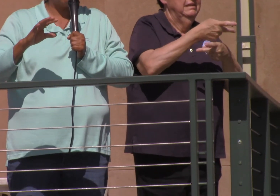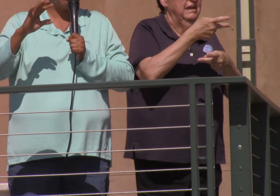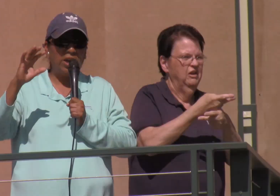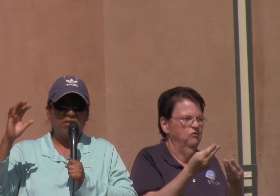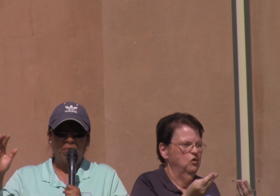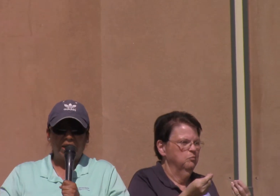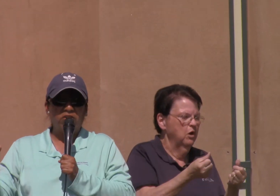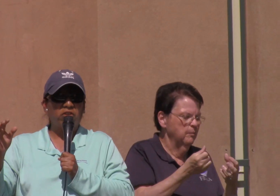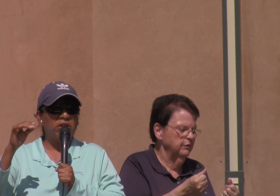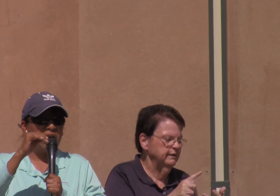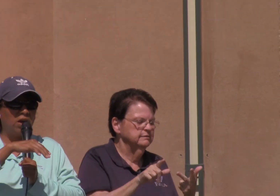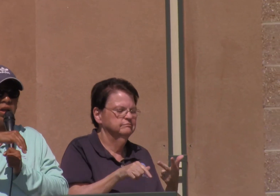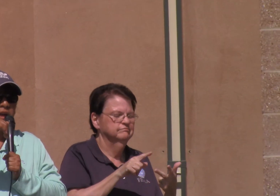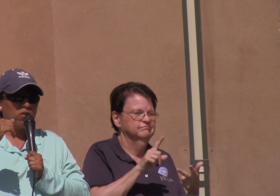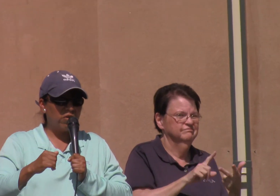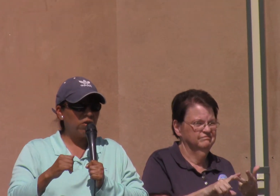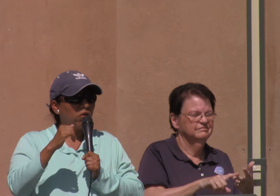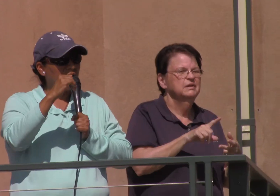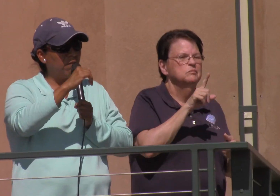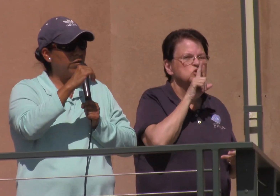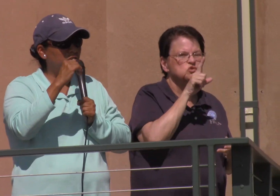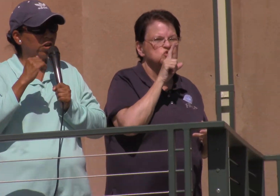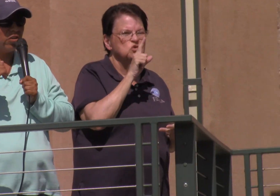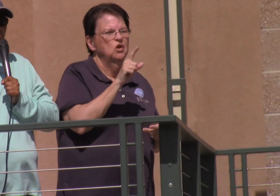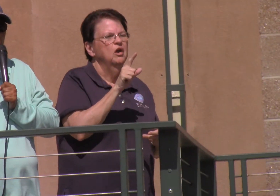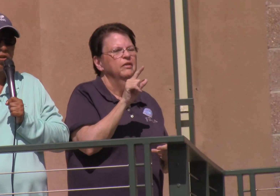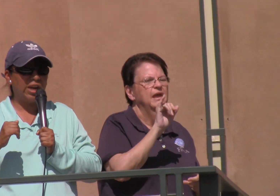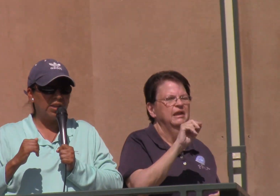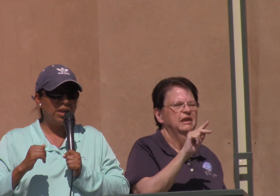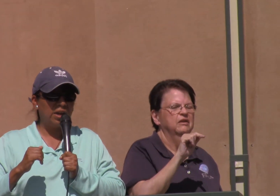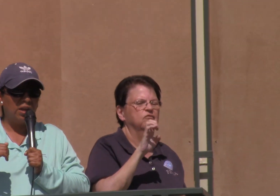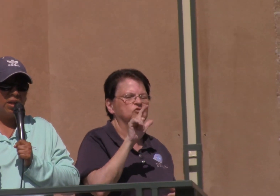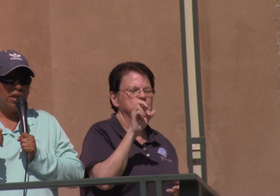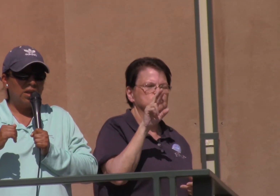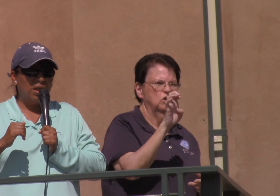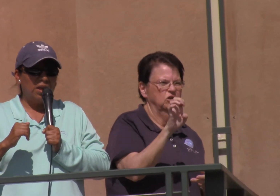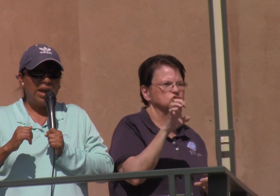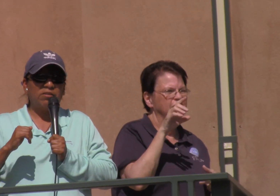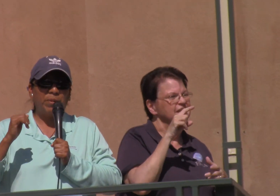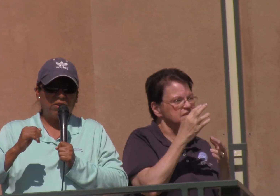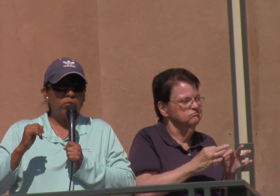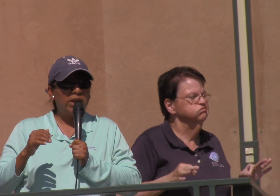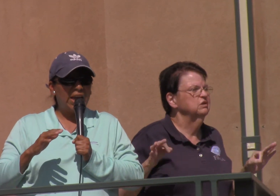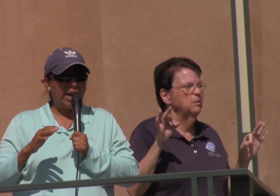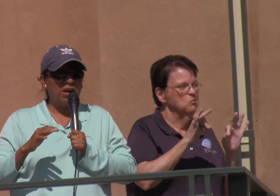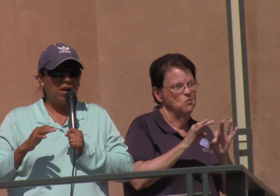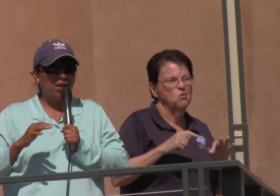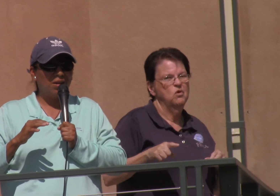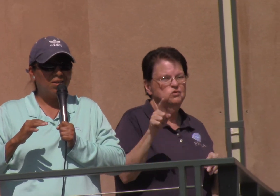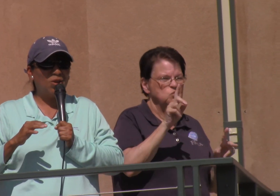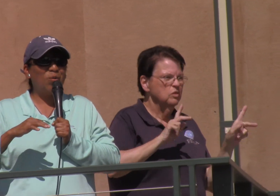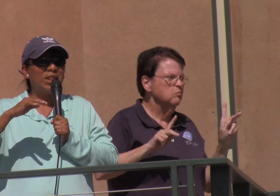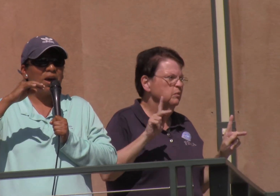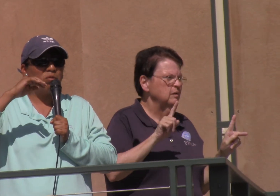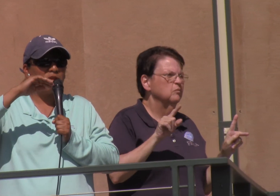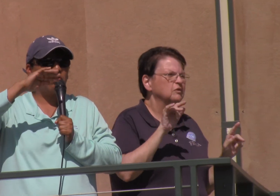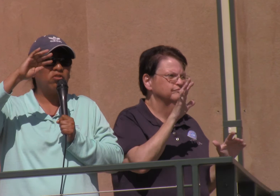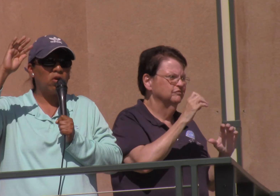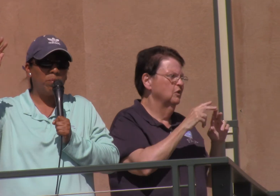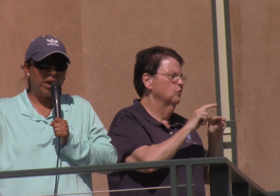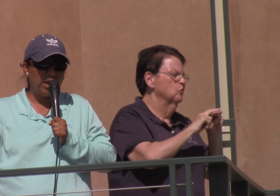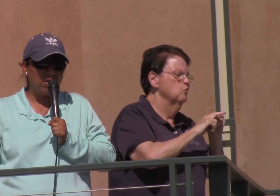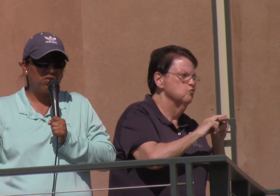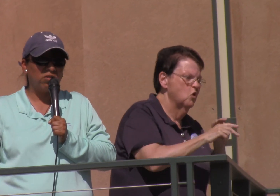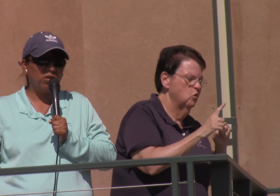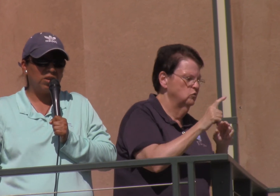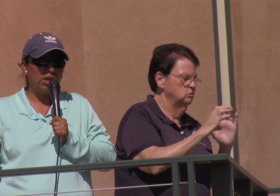our properties and make sure that critical infrastructure is protected as best we can, knowing that there's